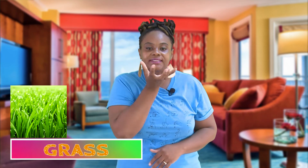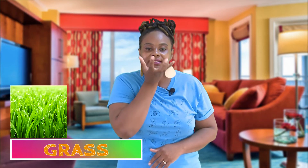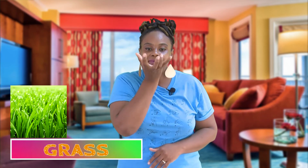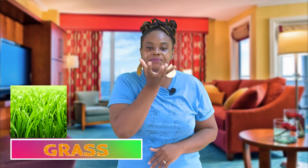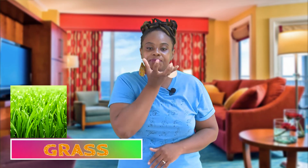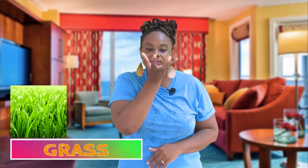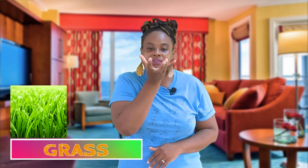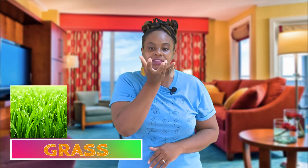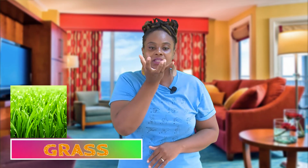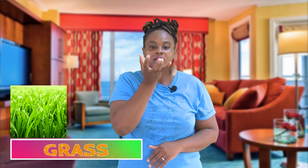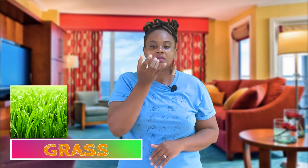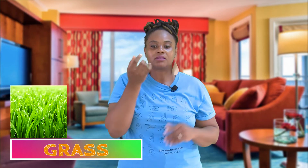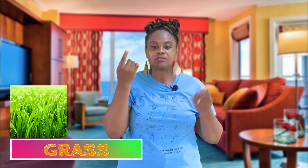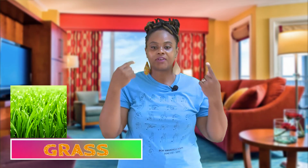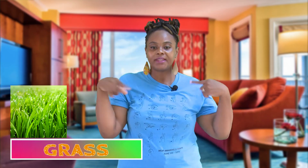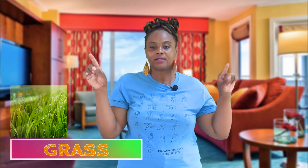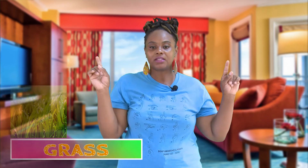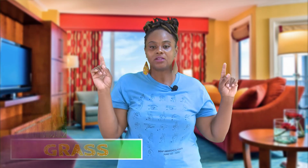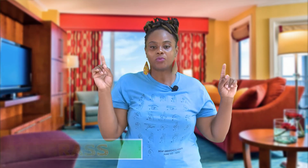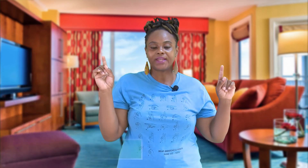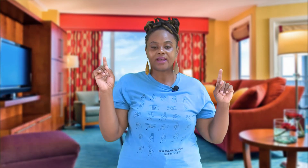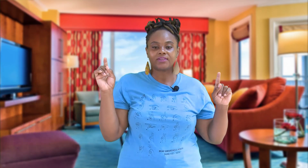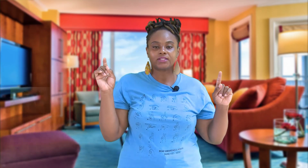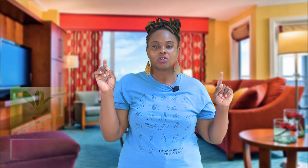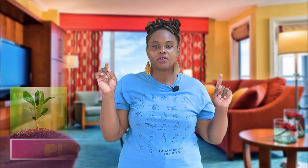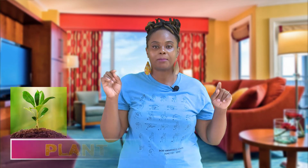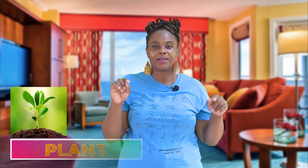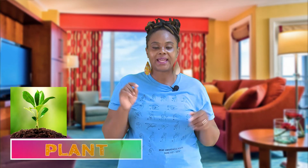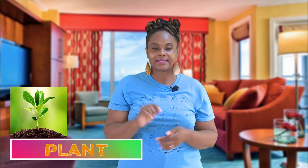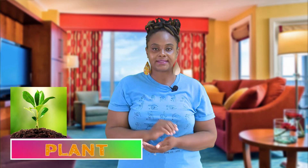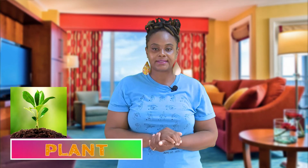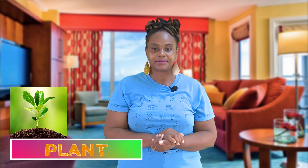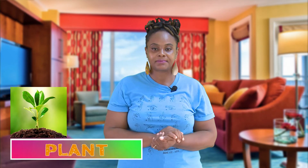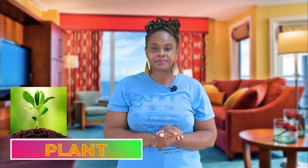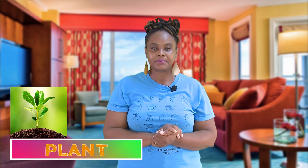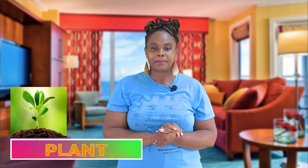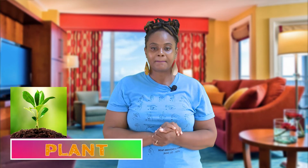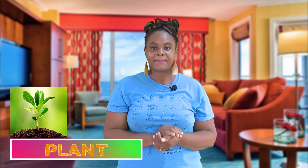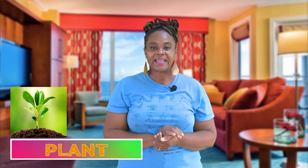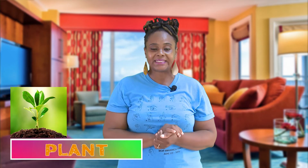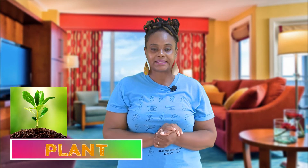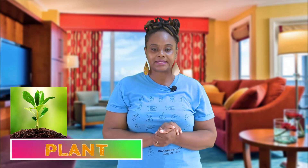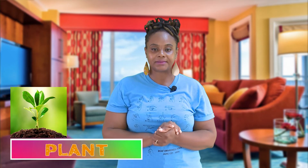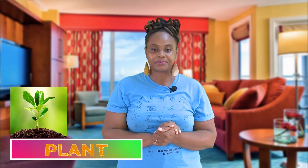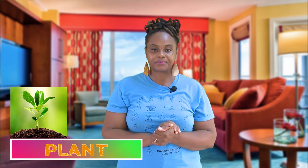grass. And finally, we have that of plant. Plant.